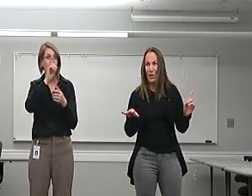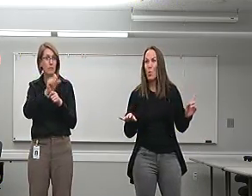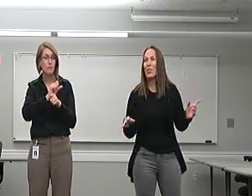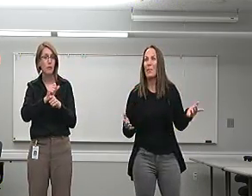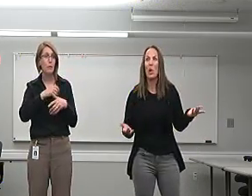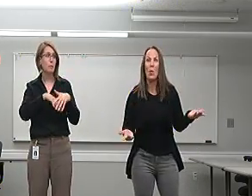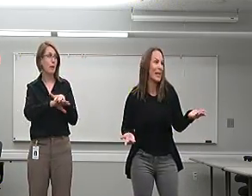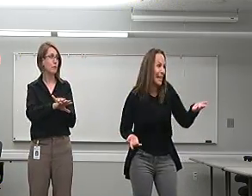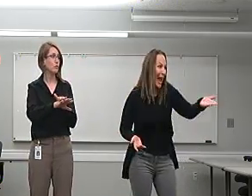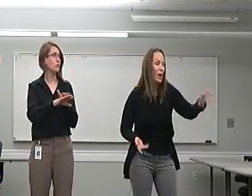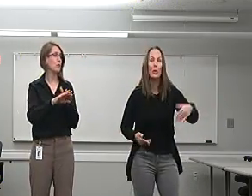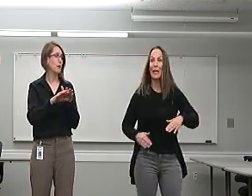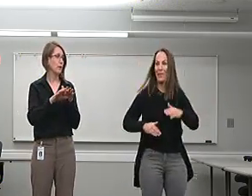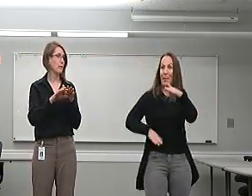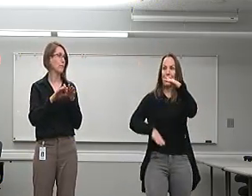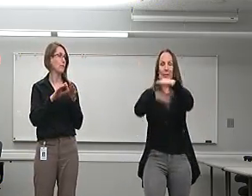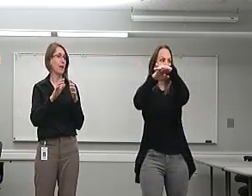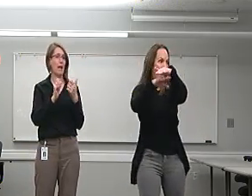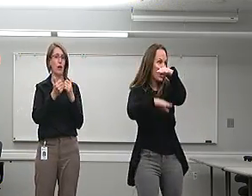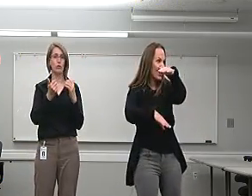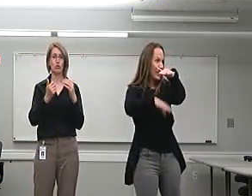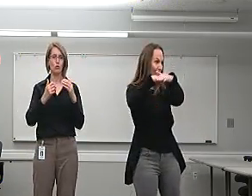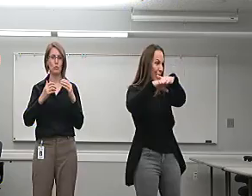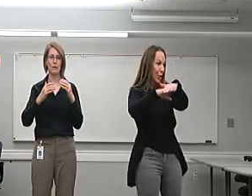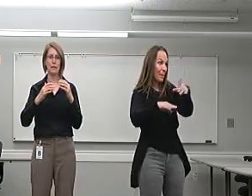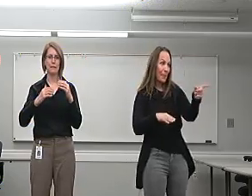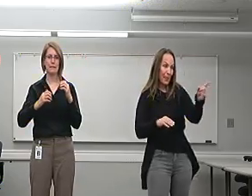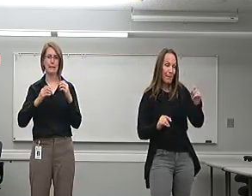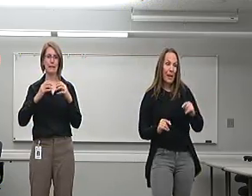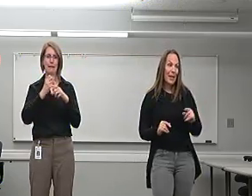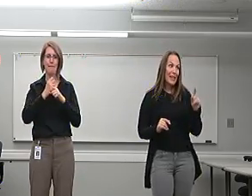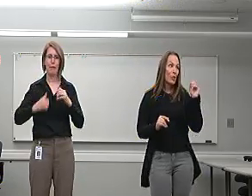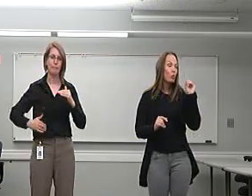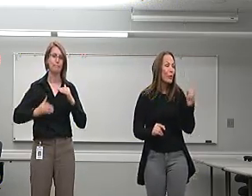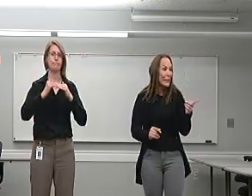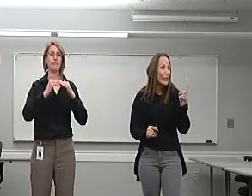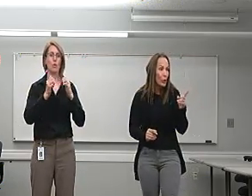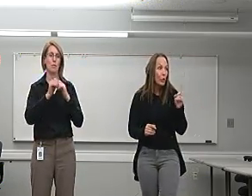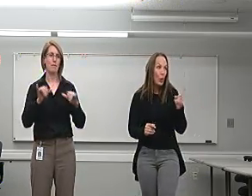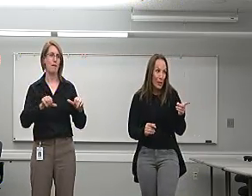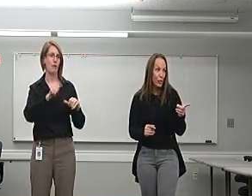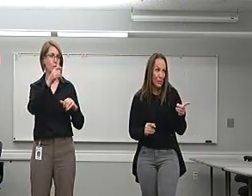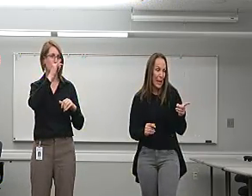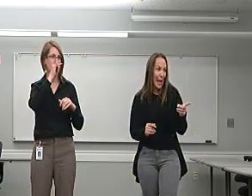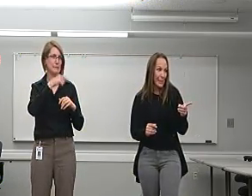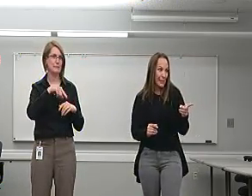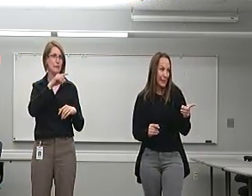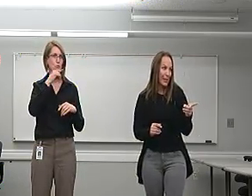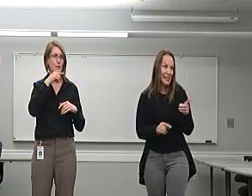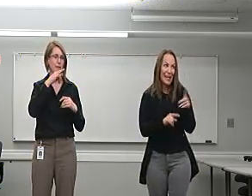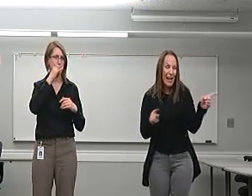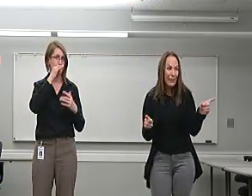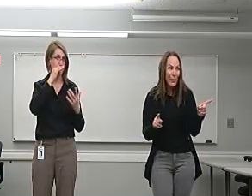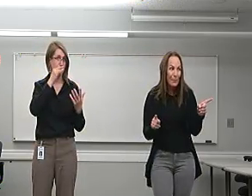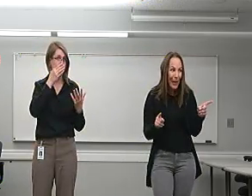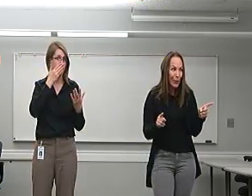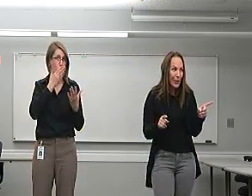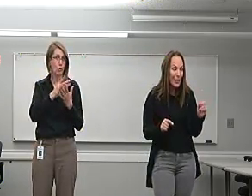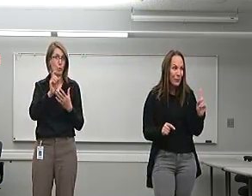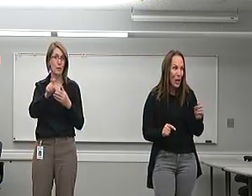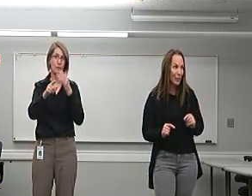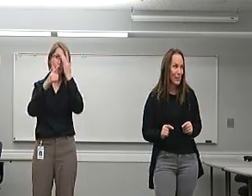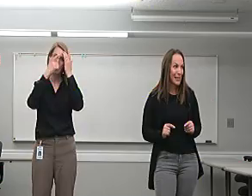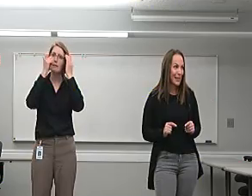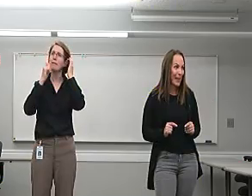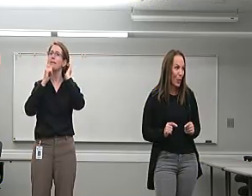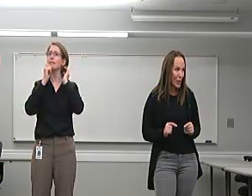in. How do you get them here? And that's a really good question to ask, because not every parent of a deaf child is asking that